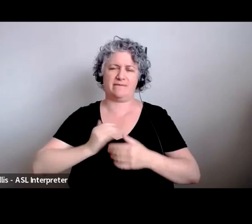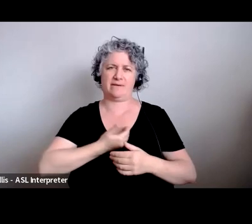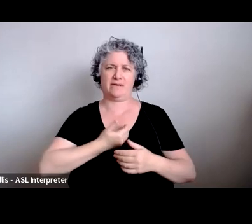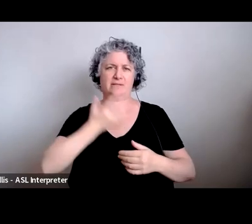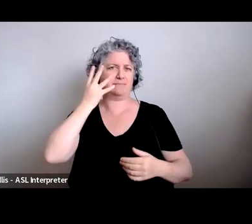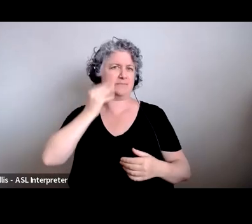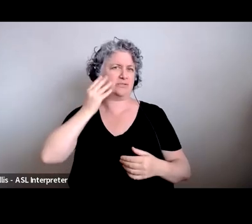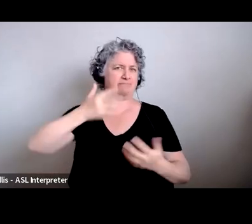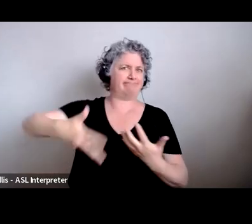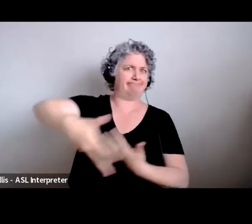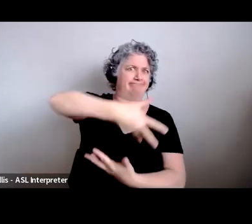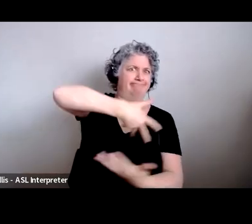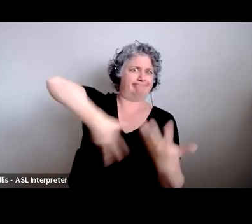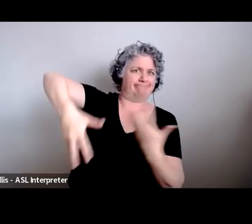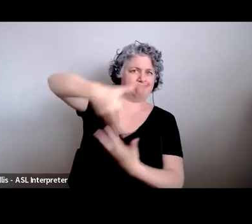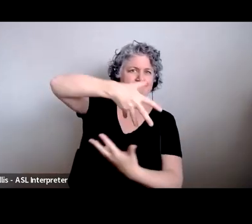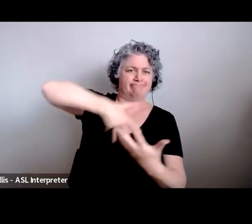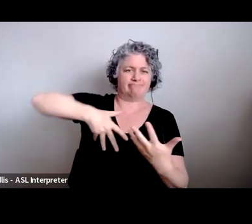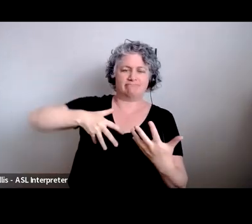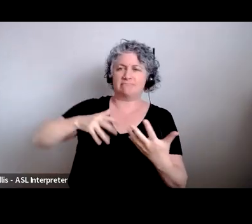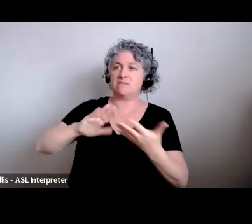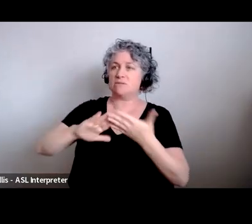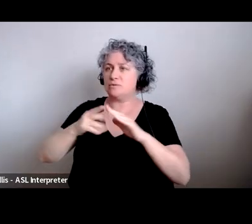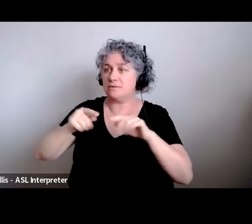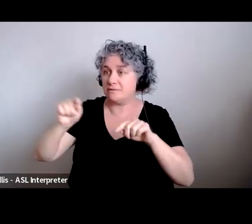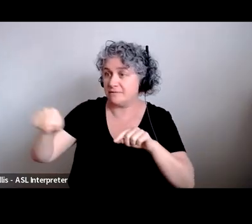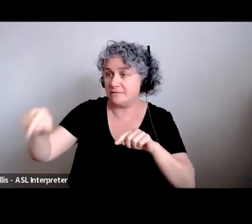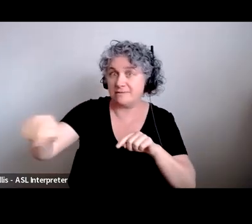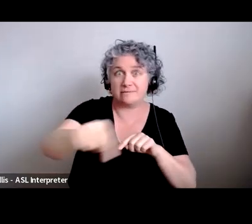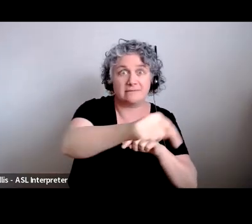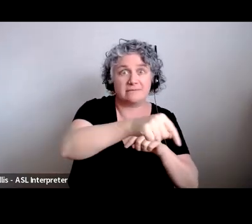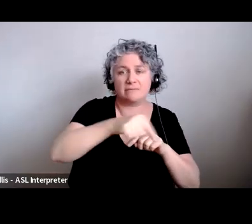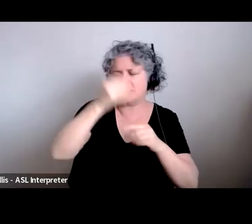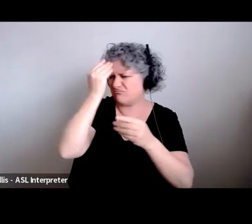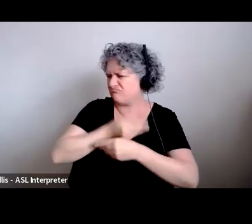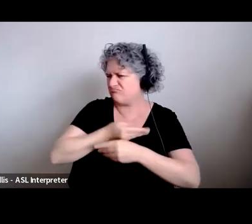that case with our communities in a really